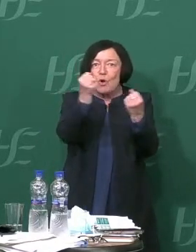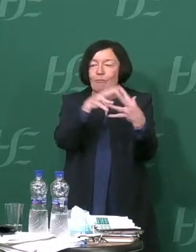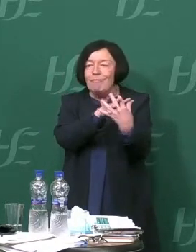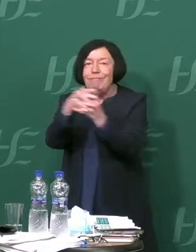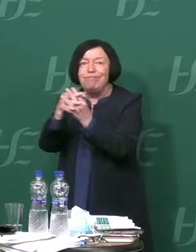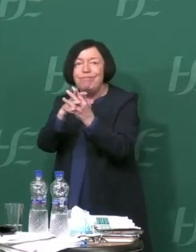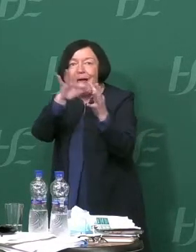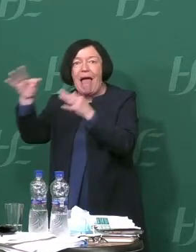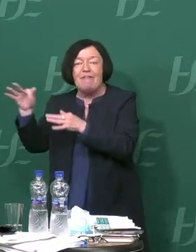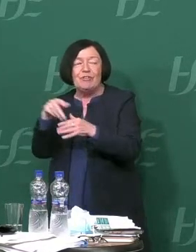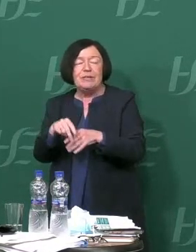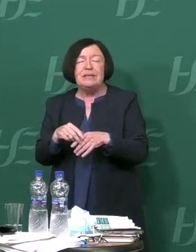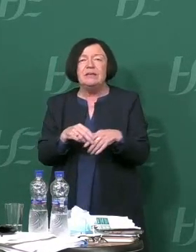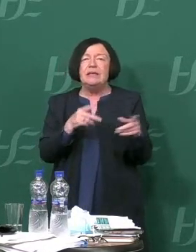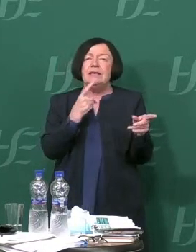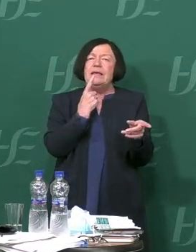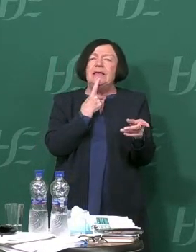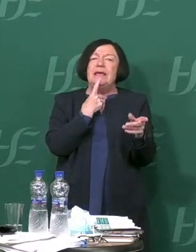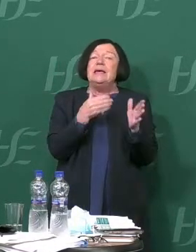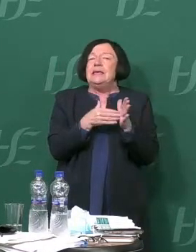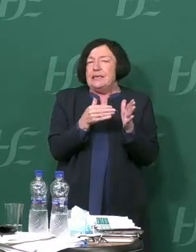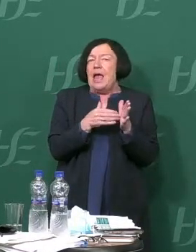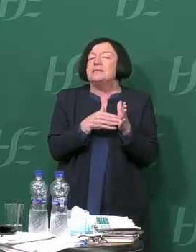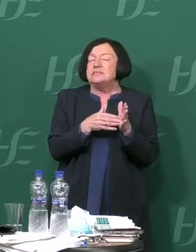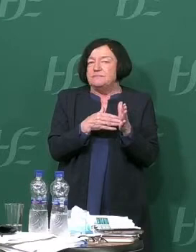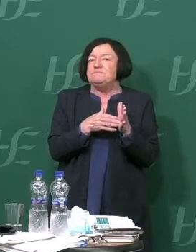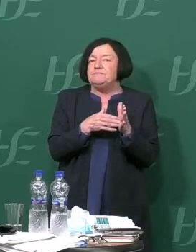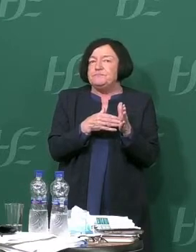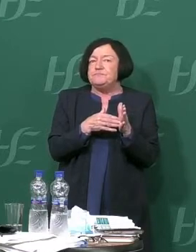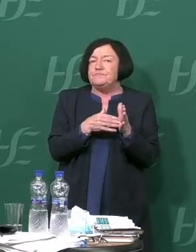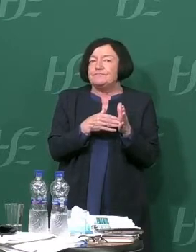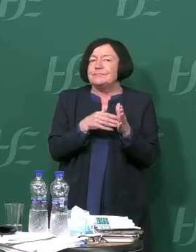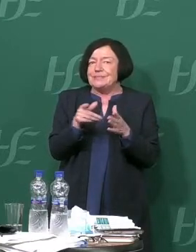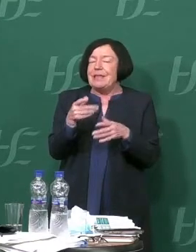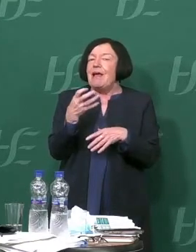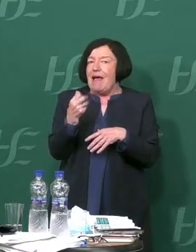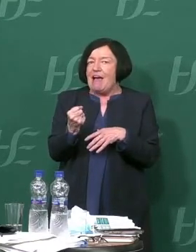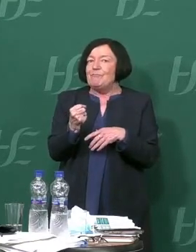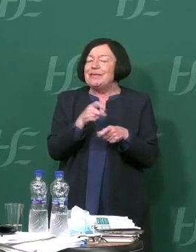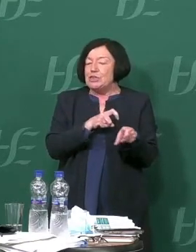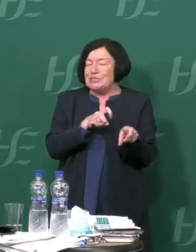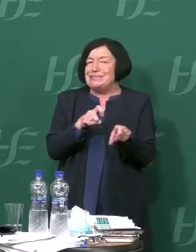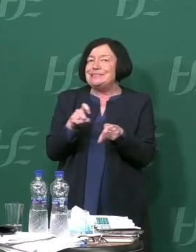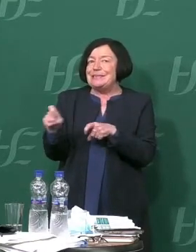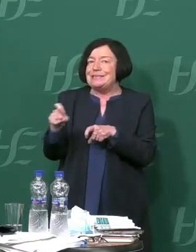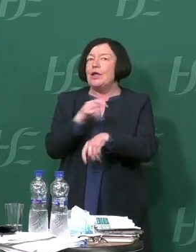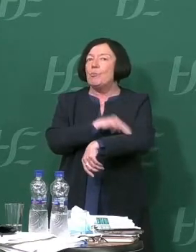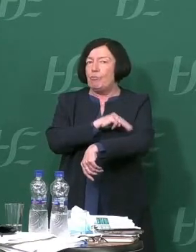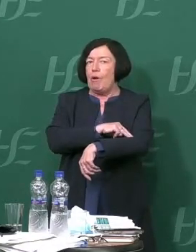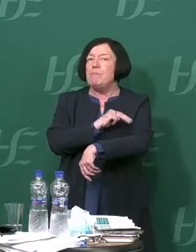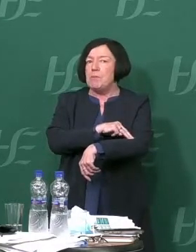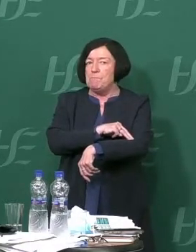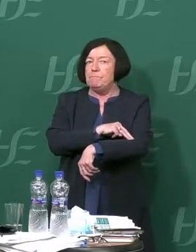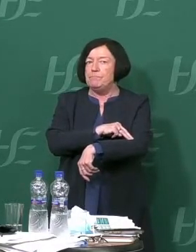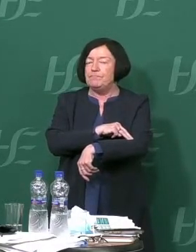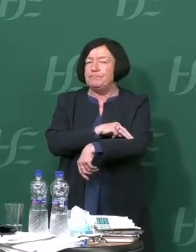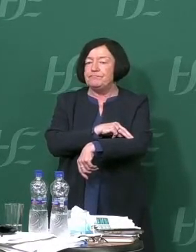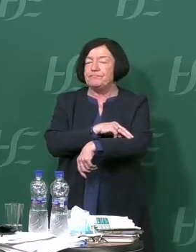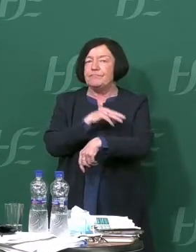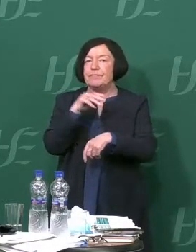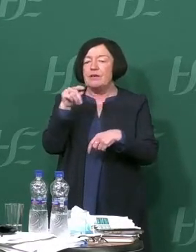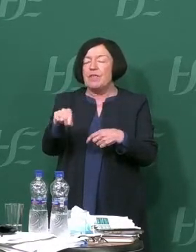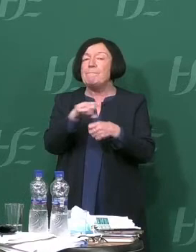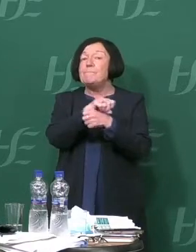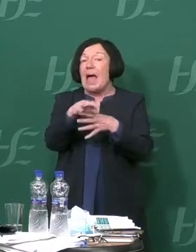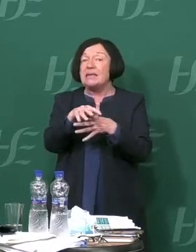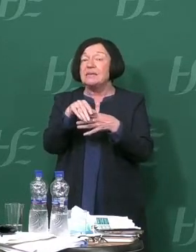of events? Yes, they have been consistently a problem throughout the